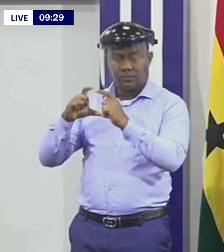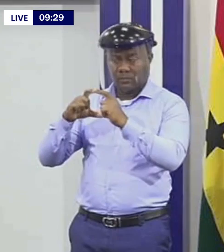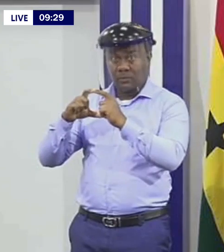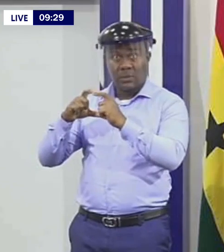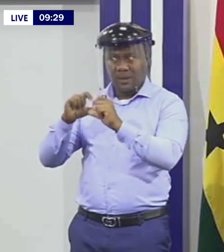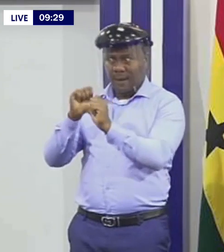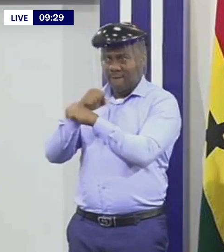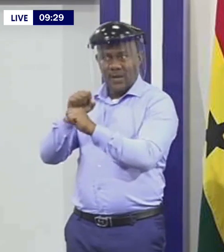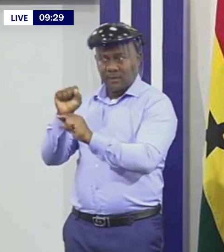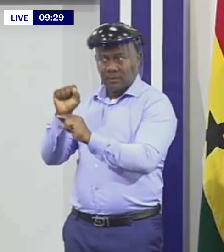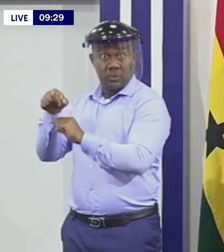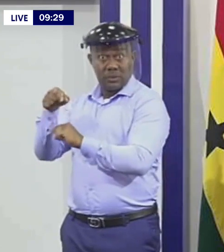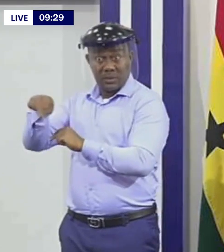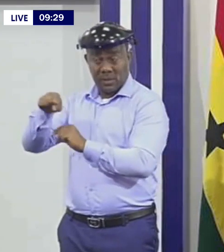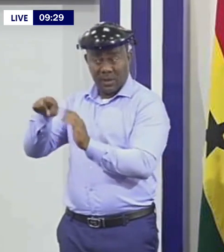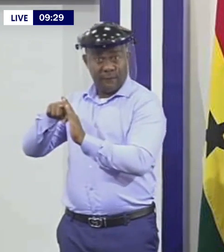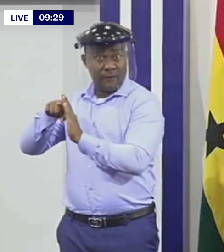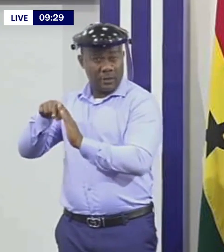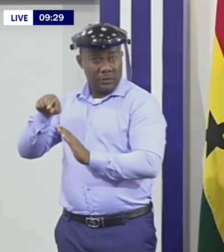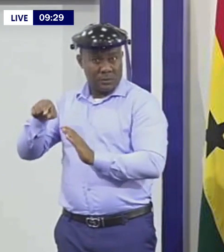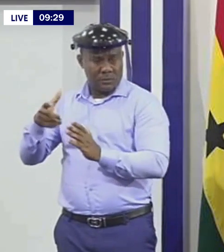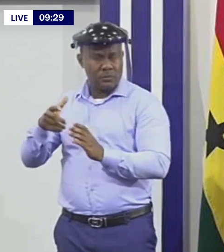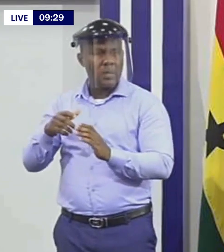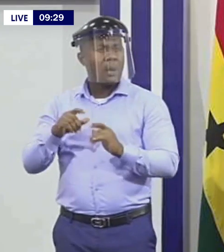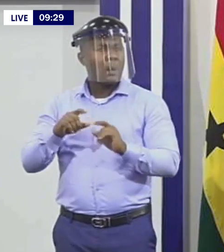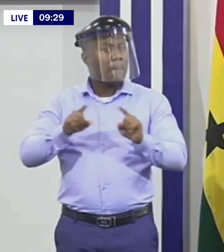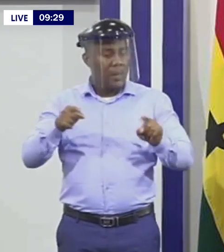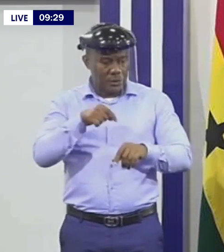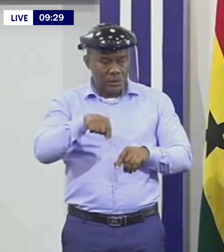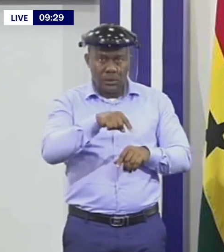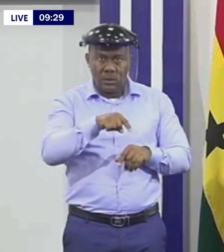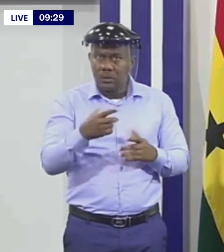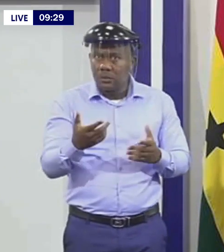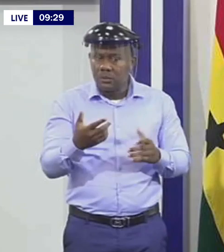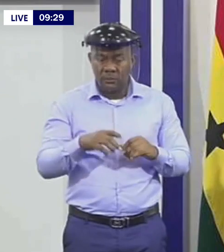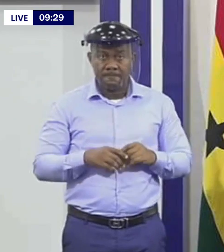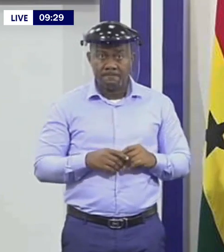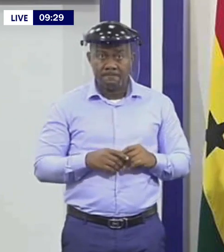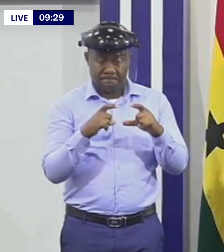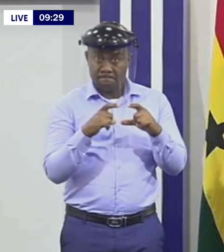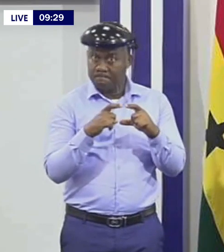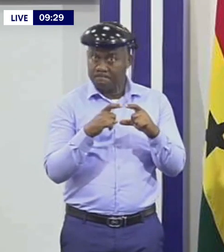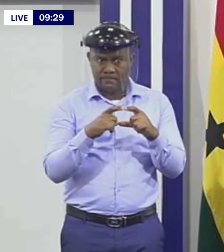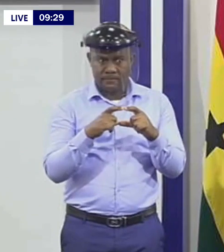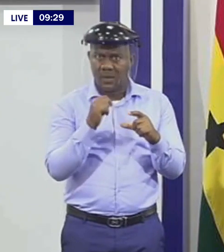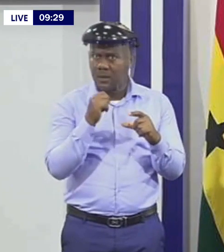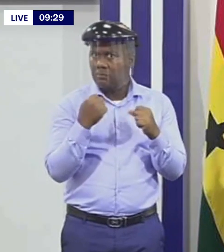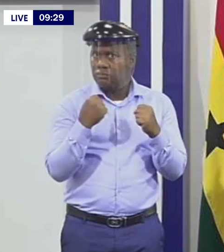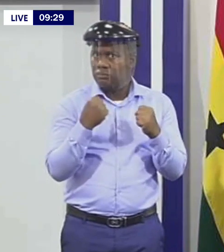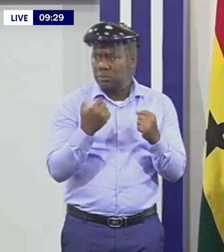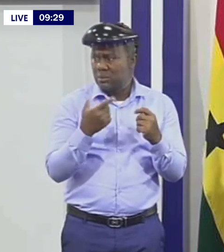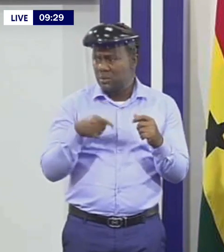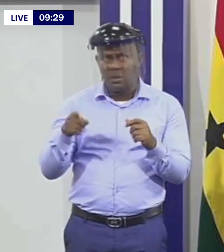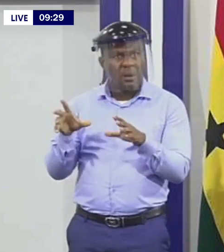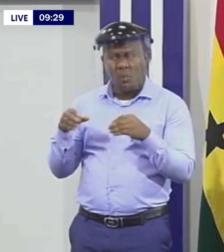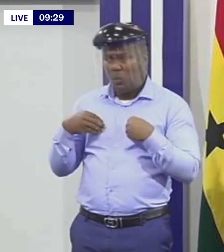virus, also end up forming certain outputs that may not be very